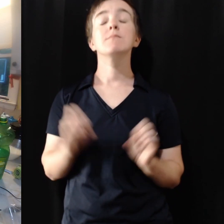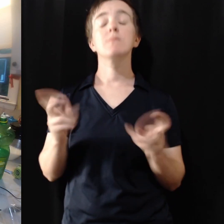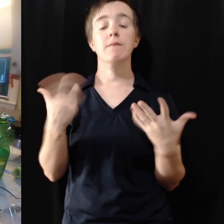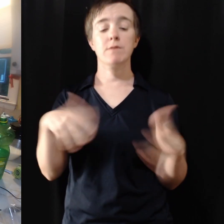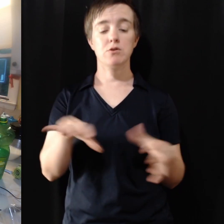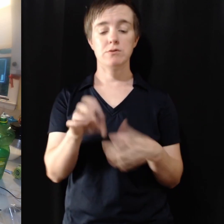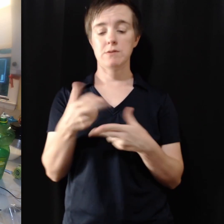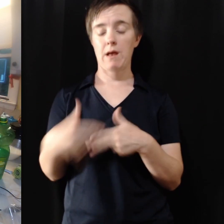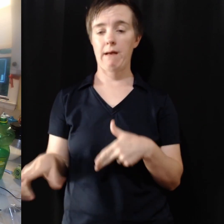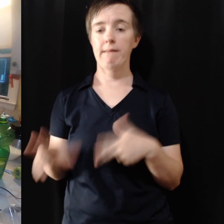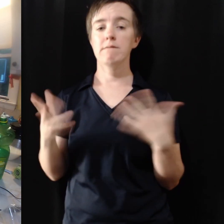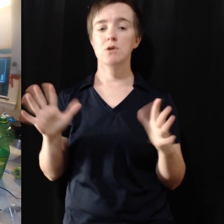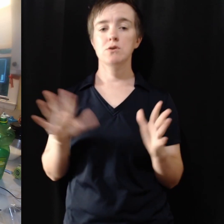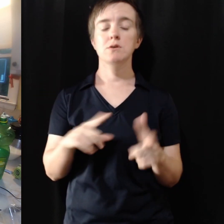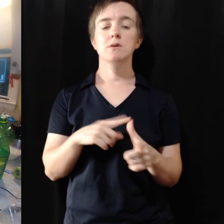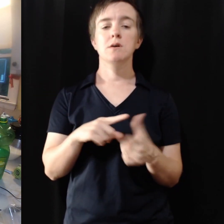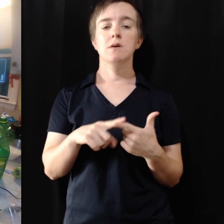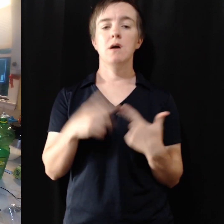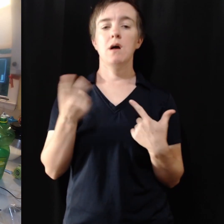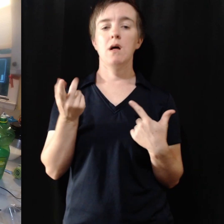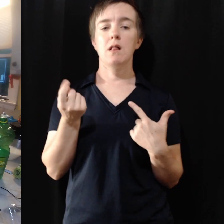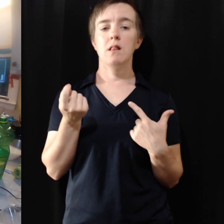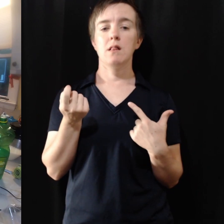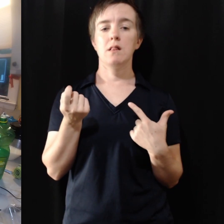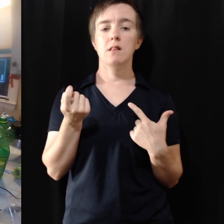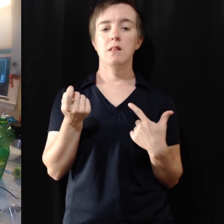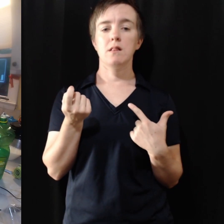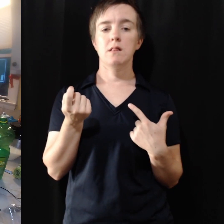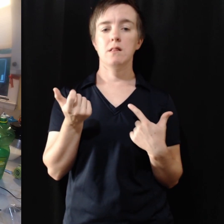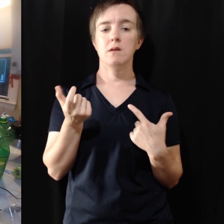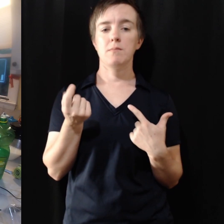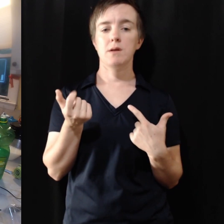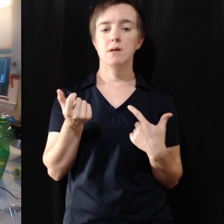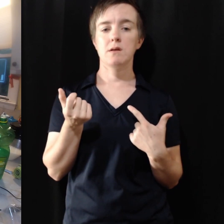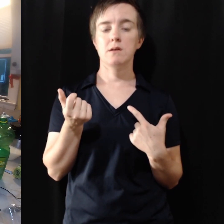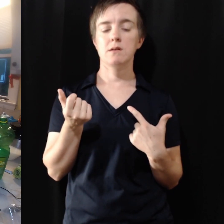So after we do the egg, we're going to do a little bit